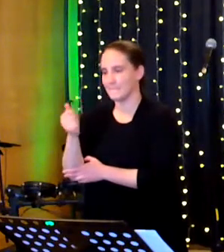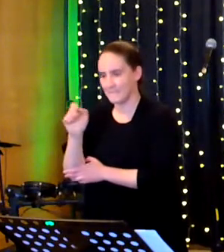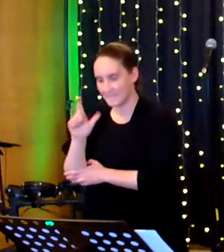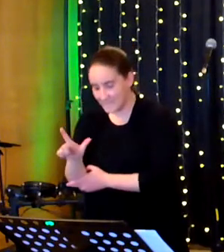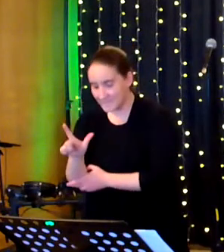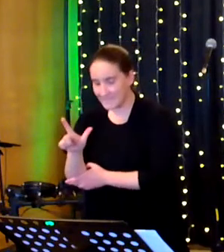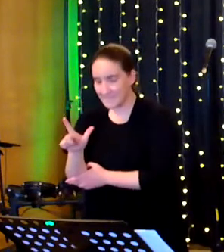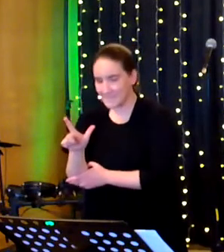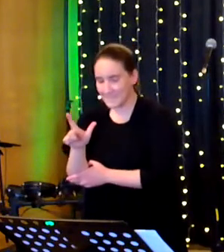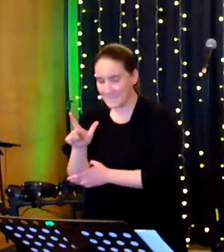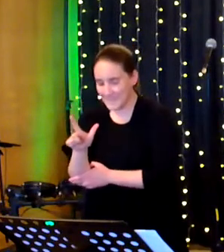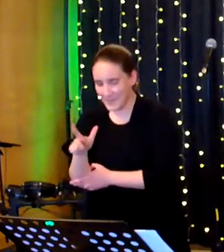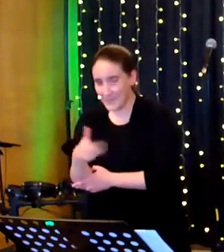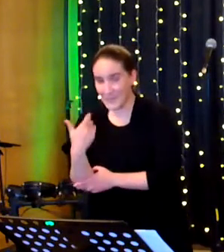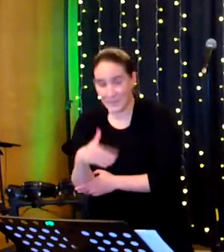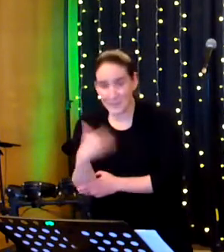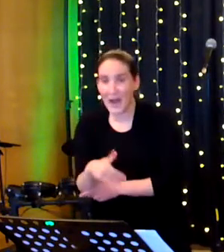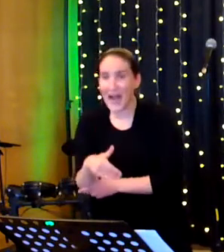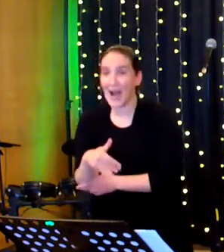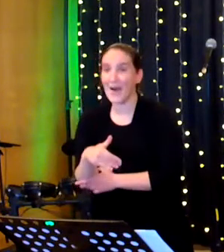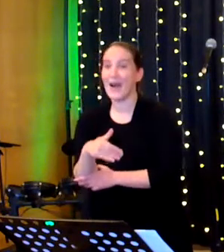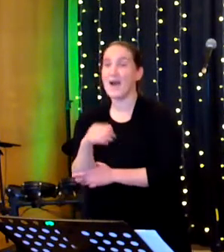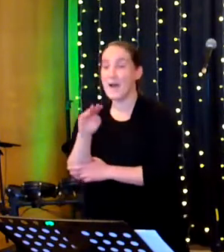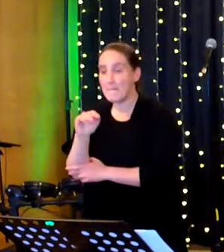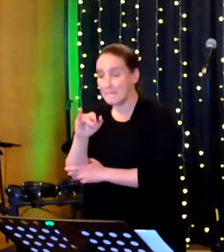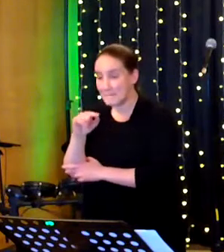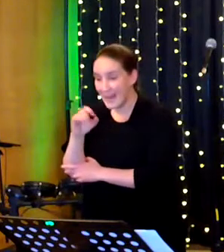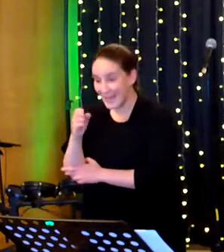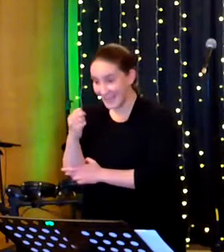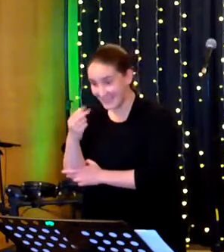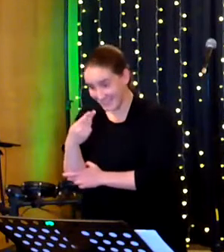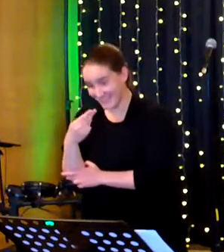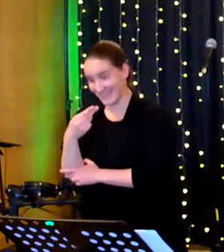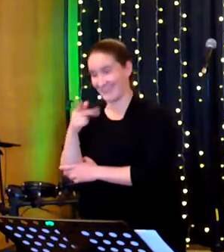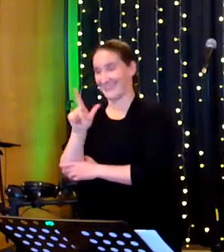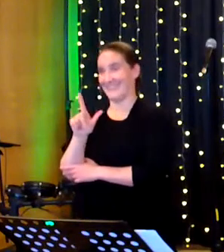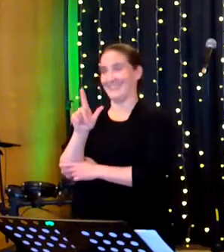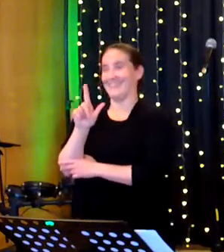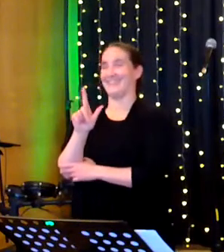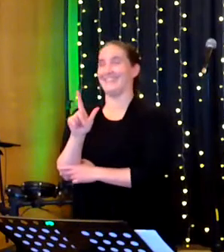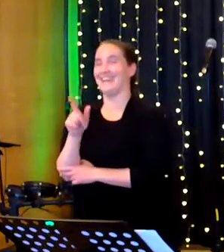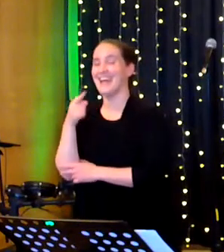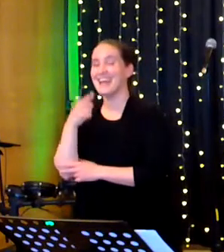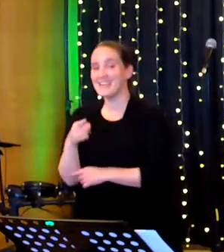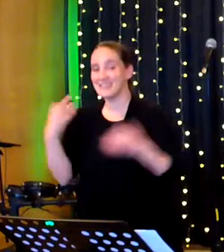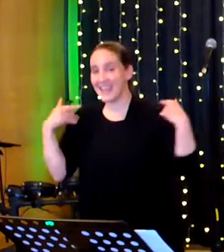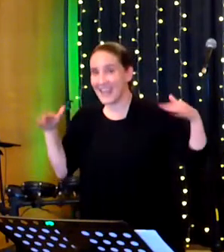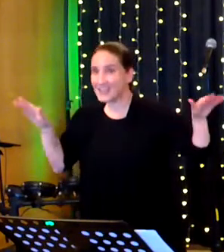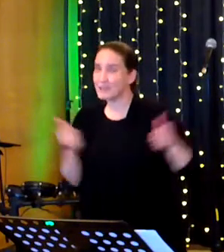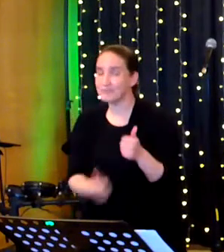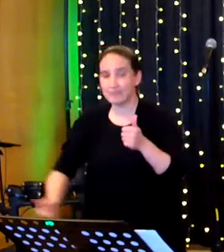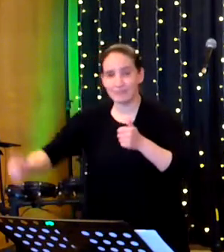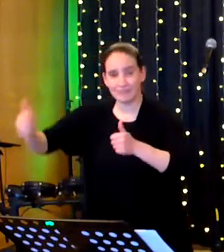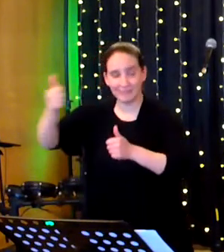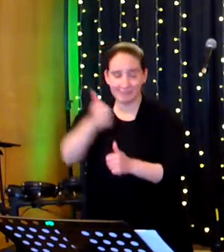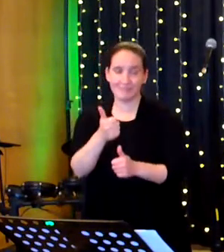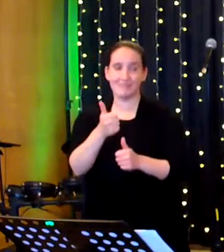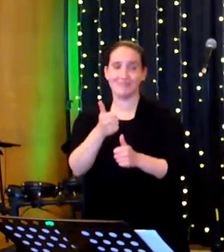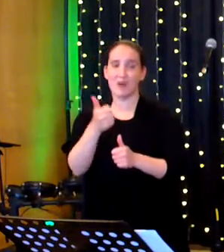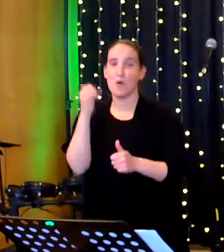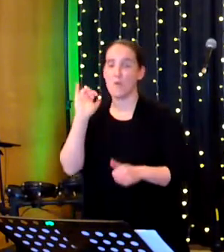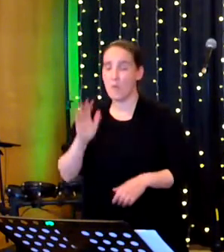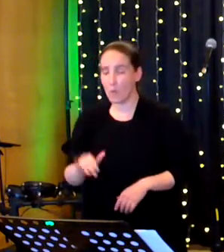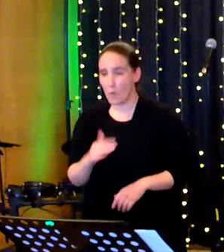Michael, the archangel, came to back me up, okay? So that allowed me to then leave that battle and come to